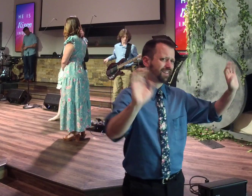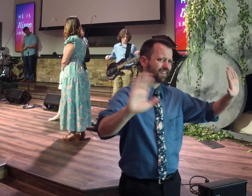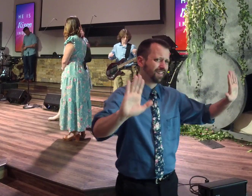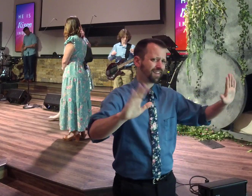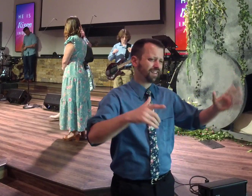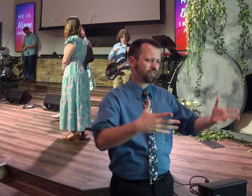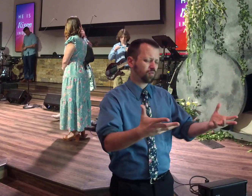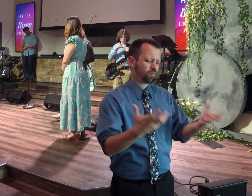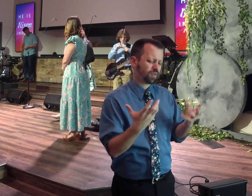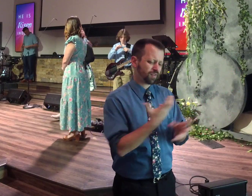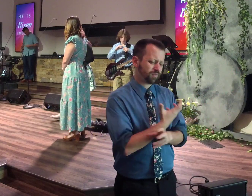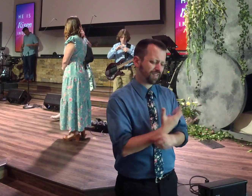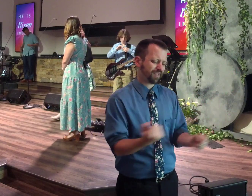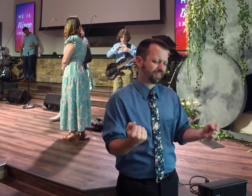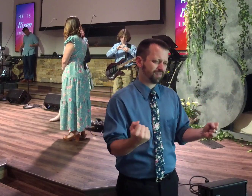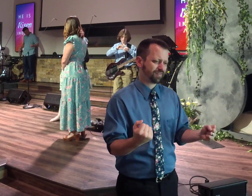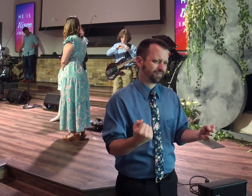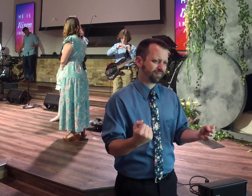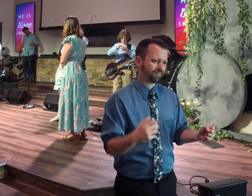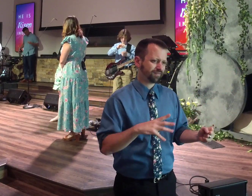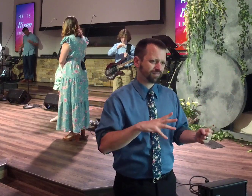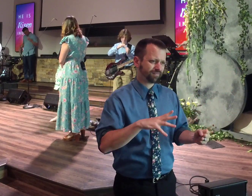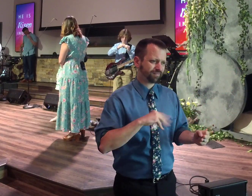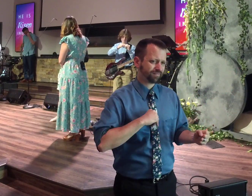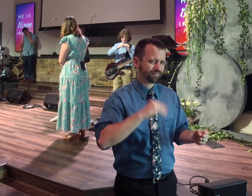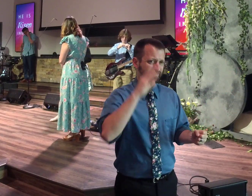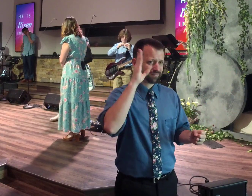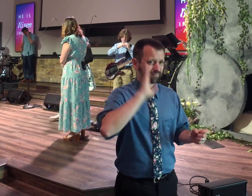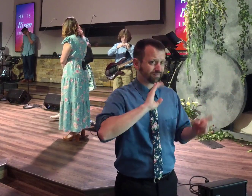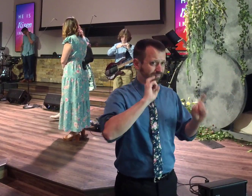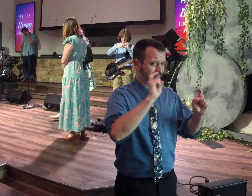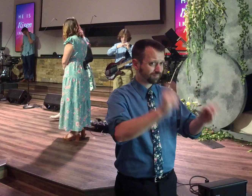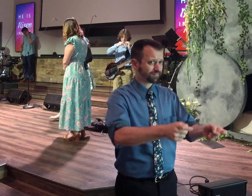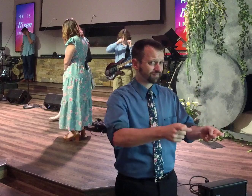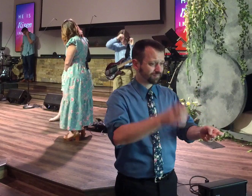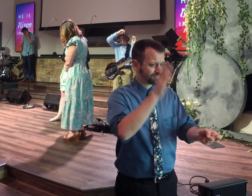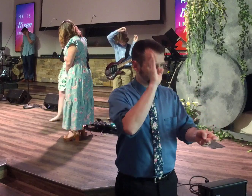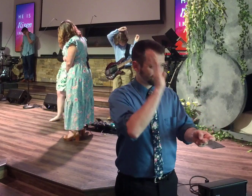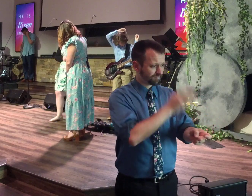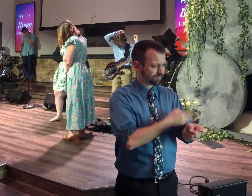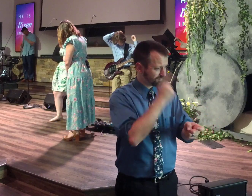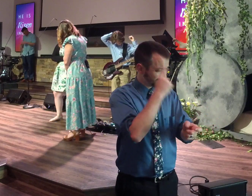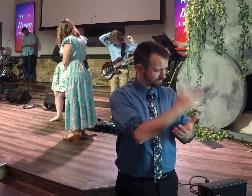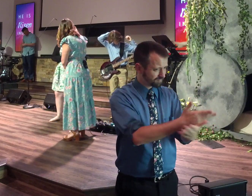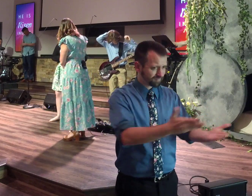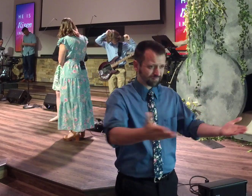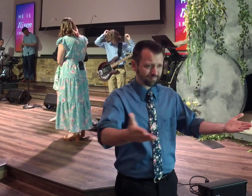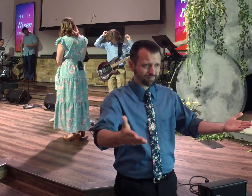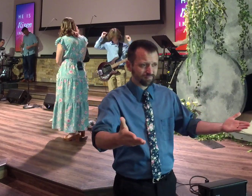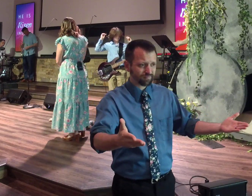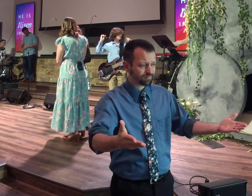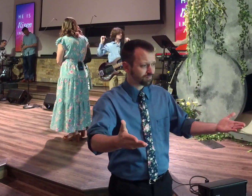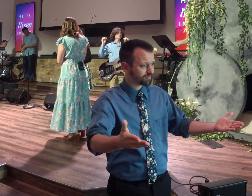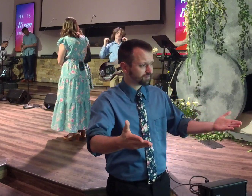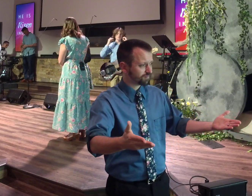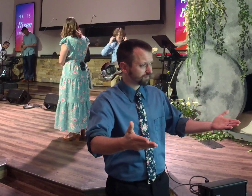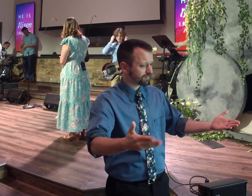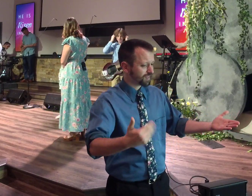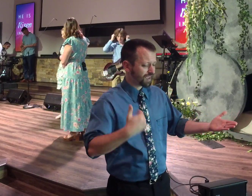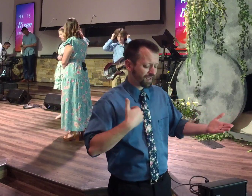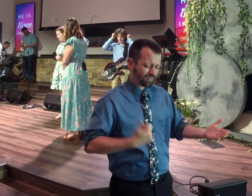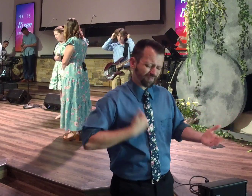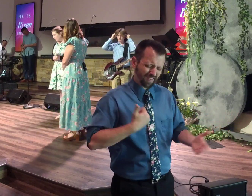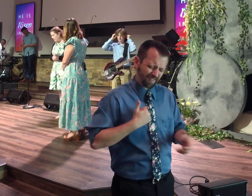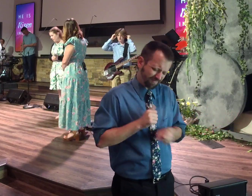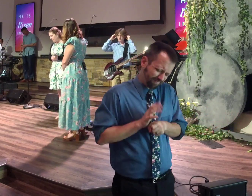to be saved, to receive God's gift of his Son to you, to receive the abundant life that